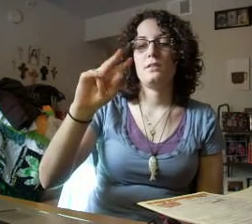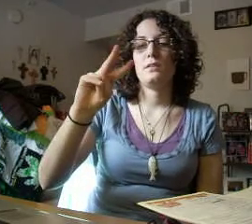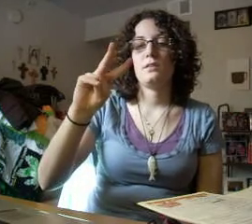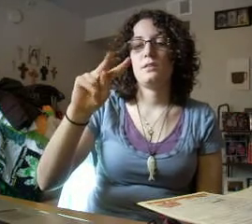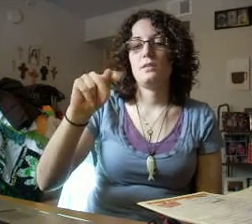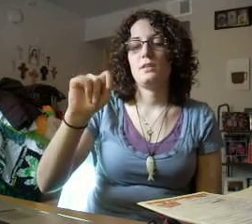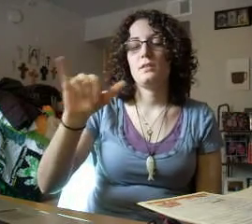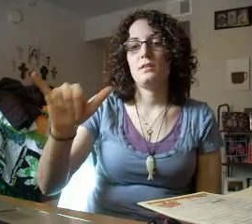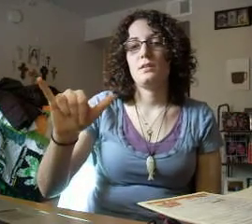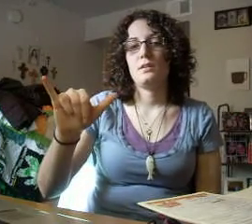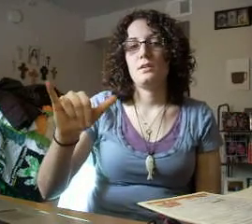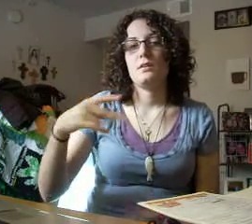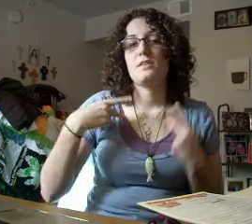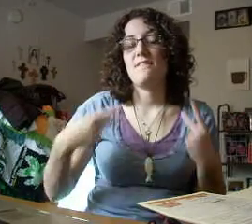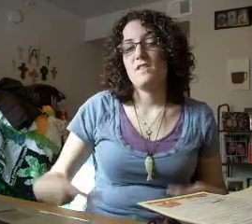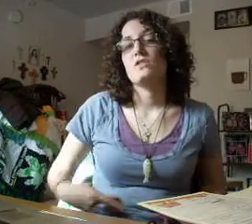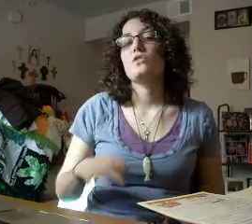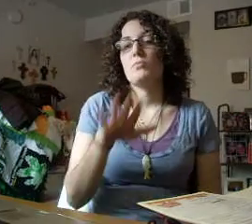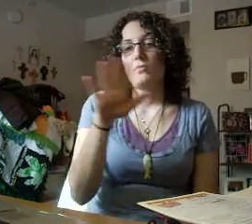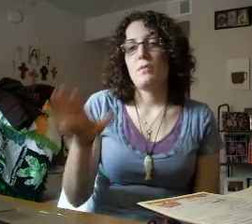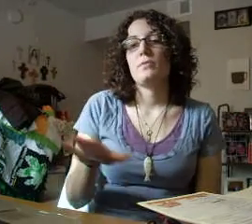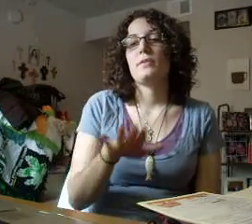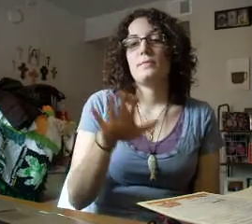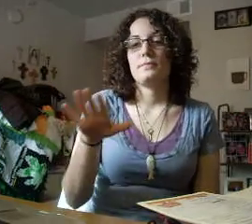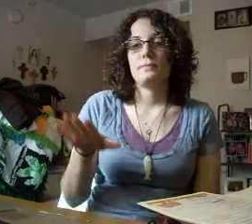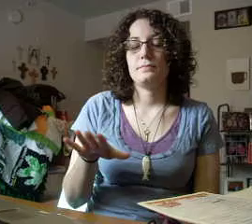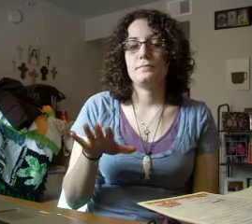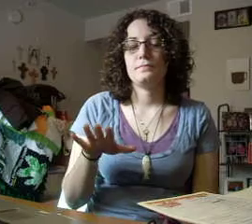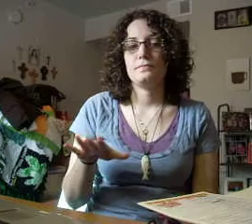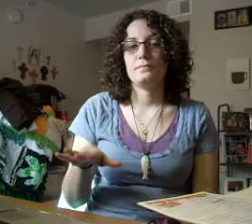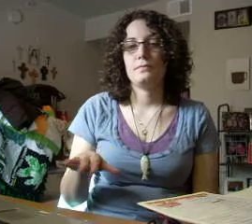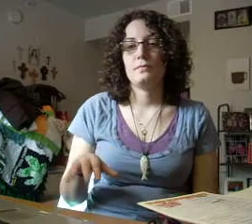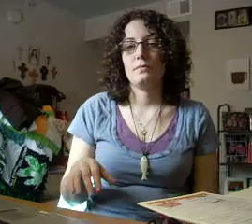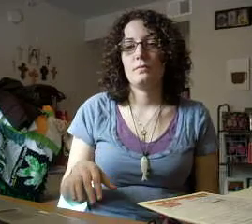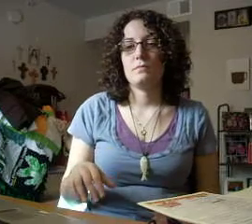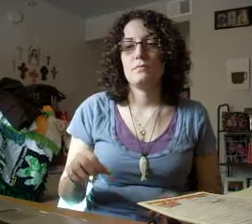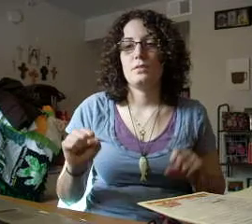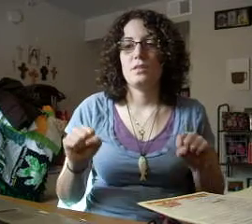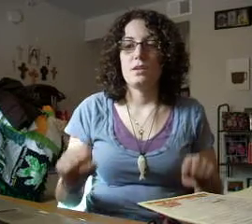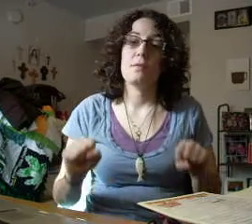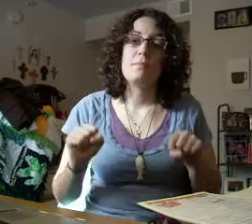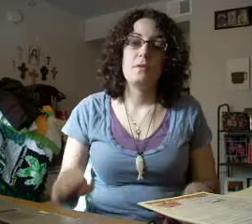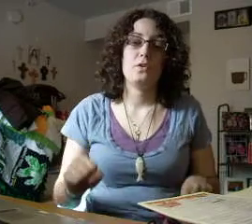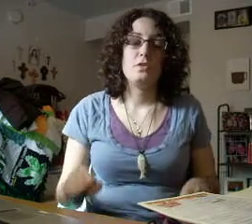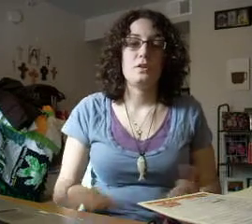But not only is the ability to react a chemical property, but the inability to react